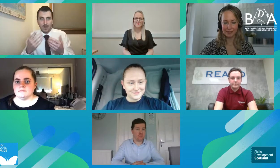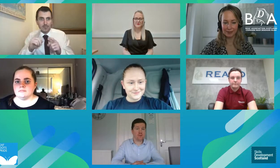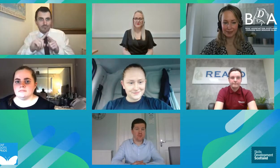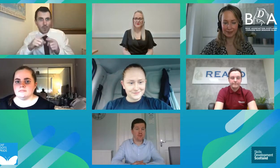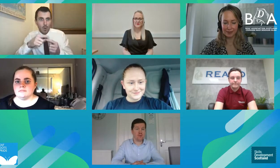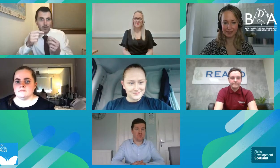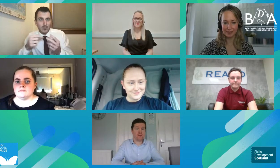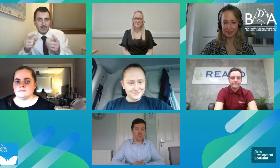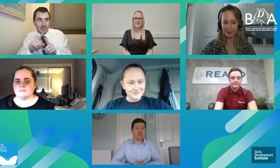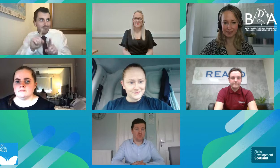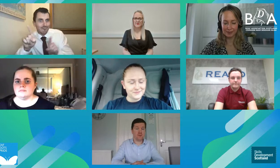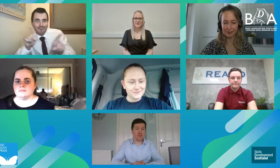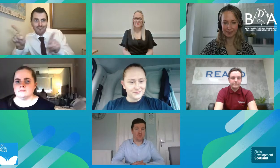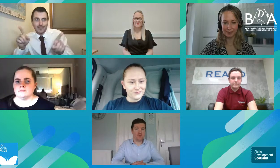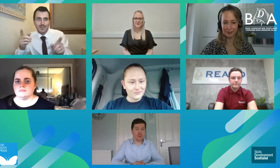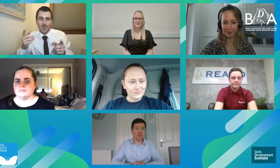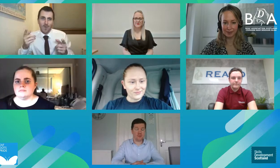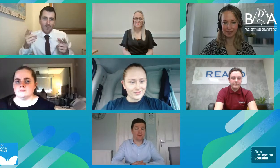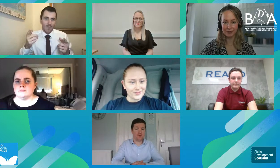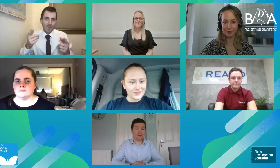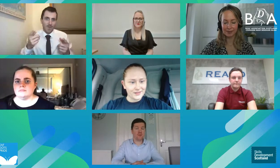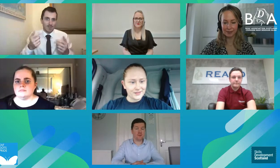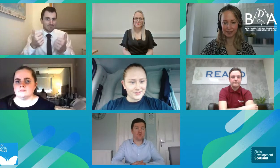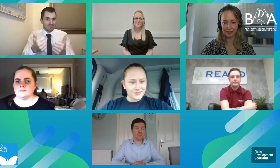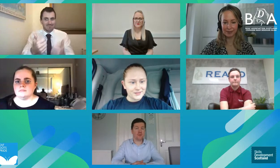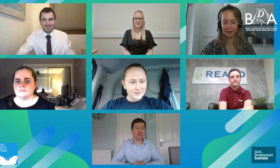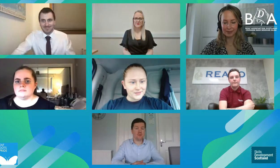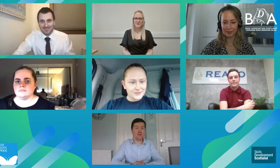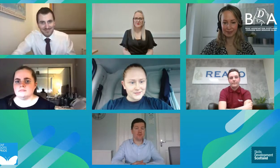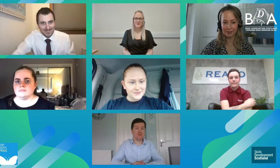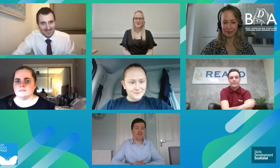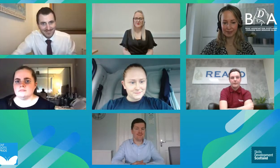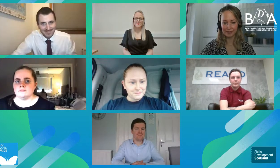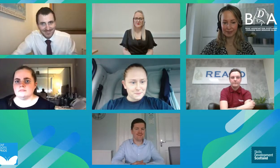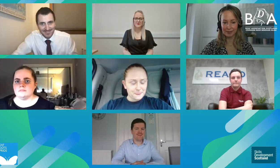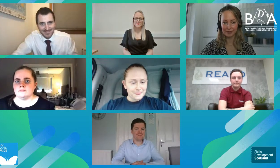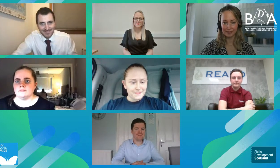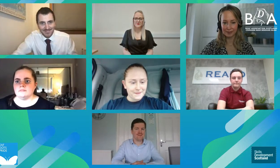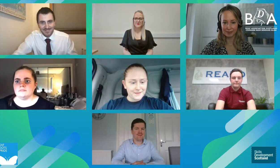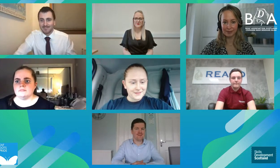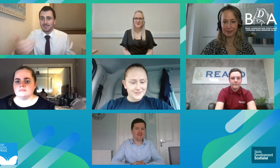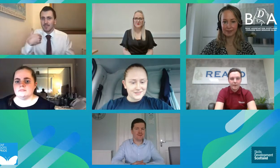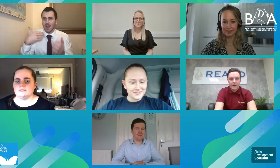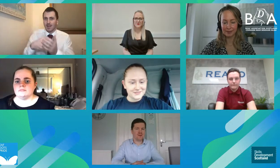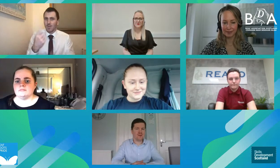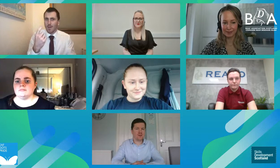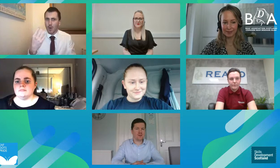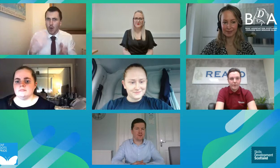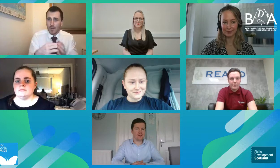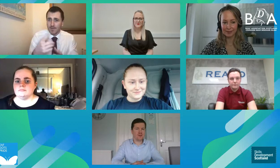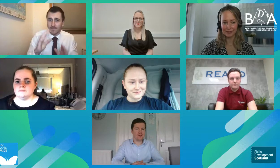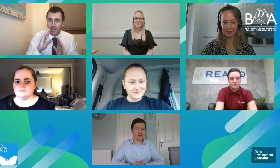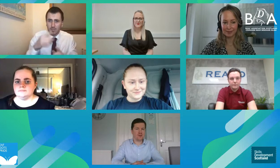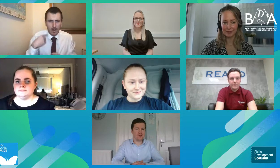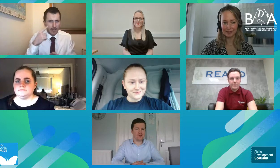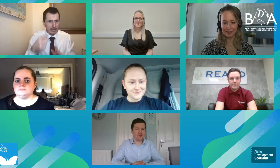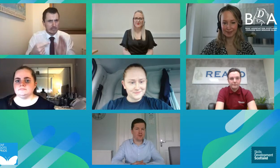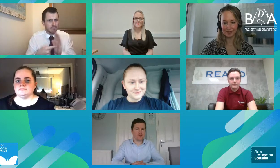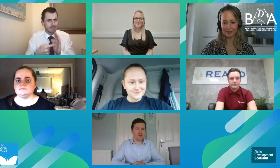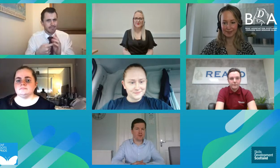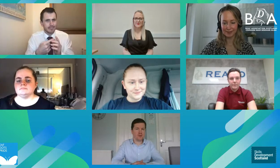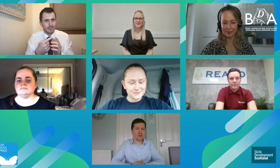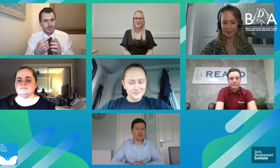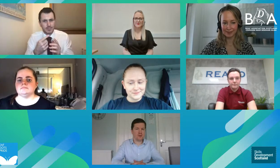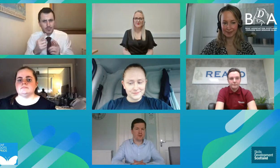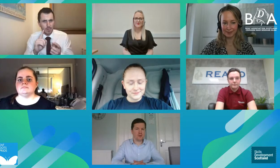Again, so it just demonstrates the value of the apprenticeship because it opens up so many doors, which is really good to hear. I think we